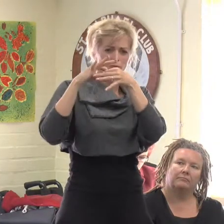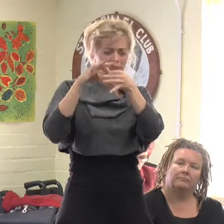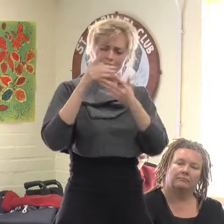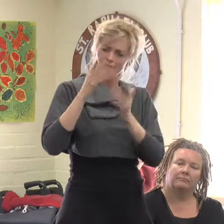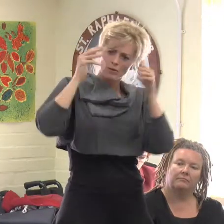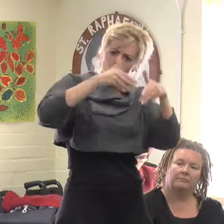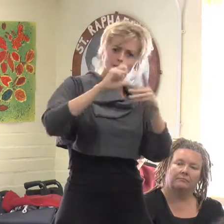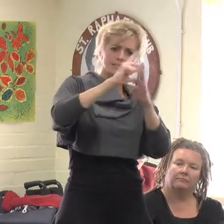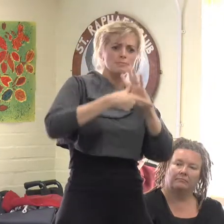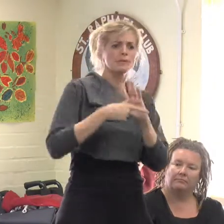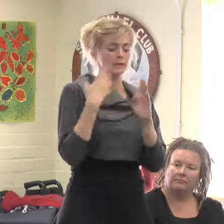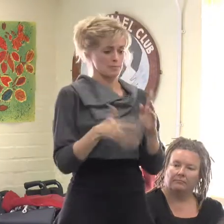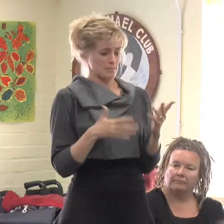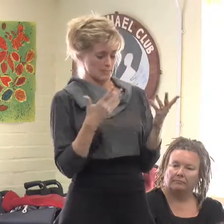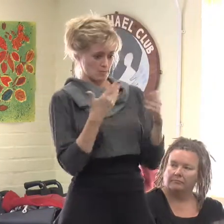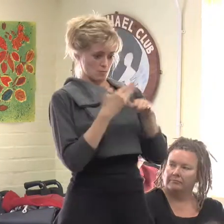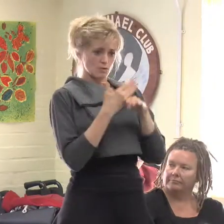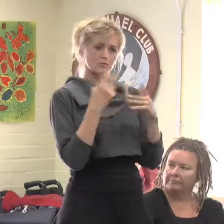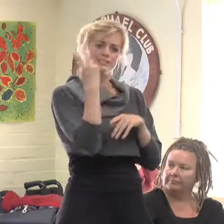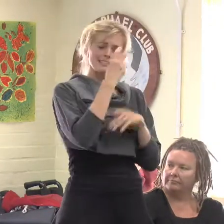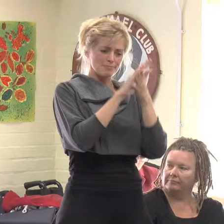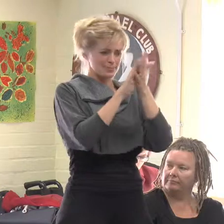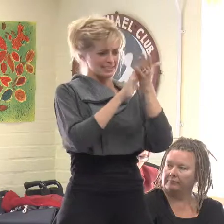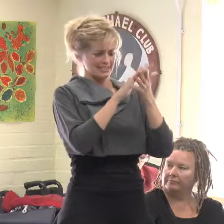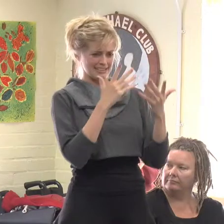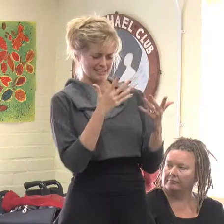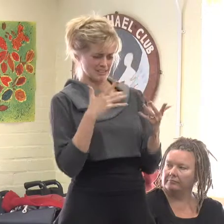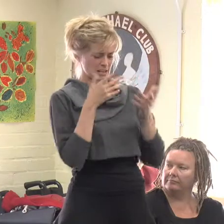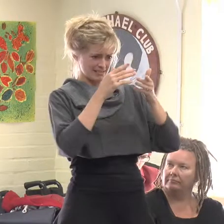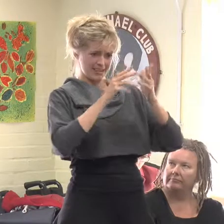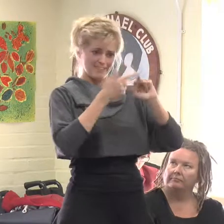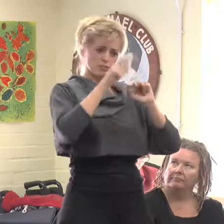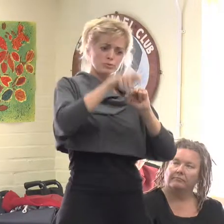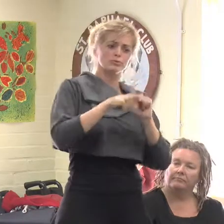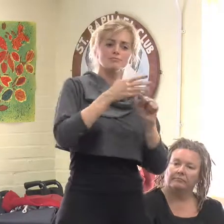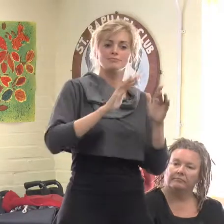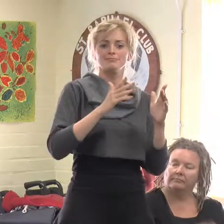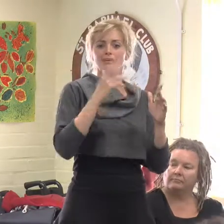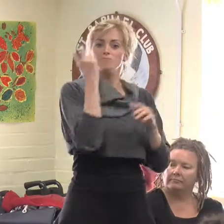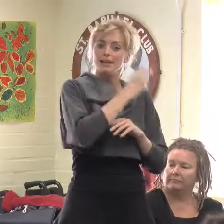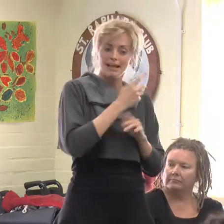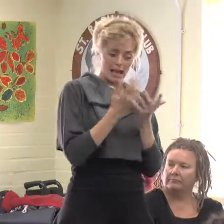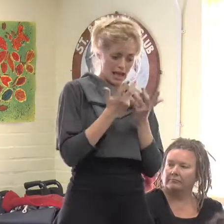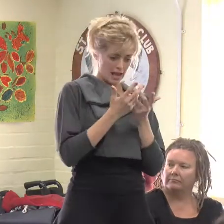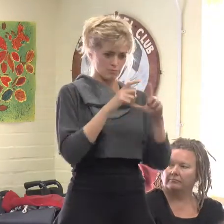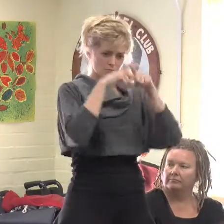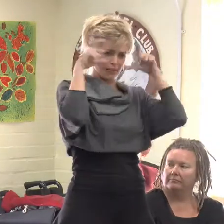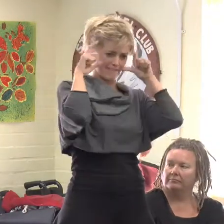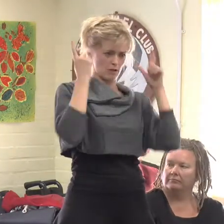is much, much, much more that we can do, that we must do. I have a long list here, but I'm out of